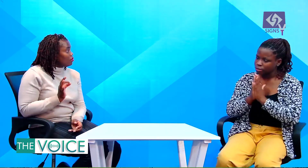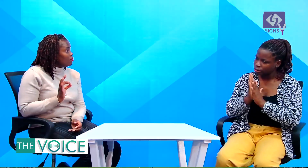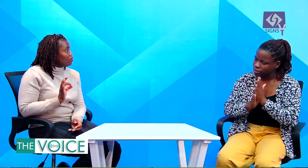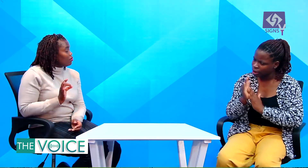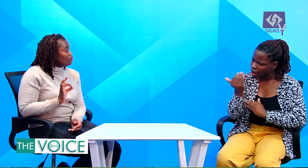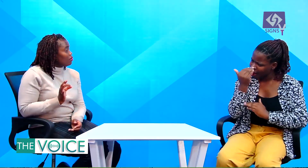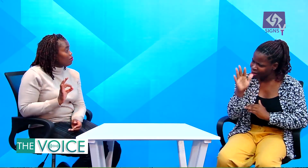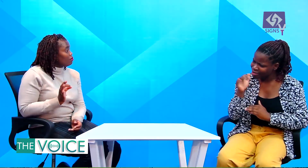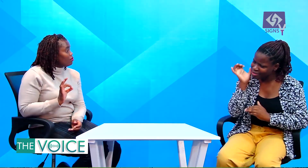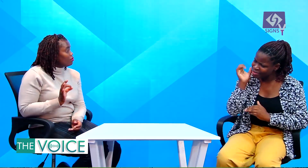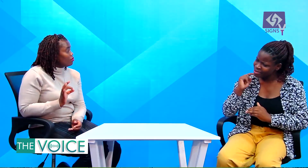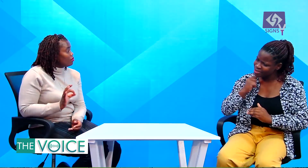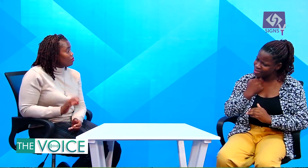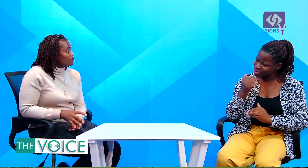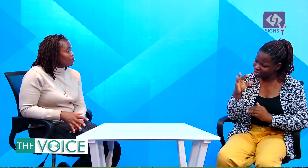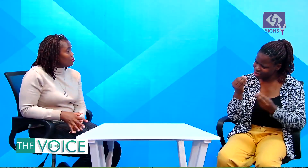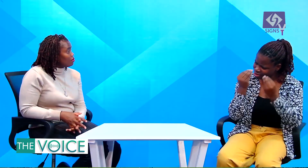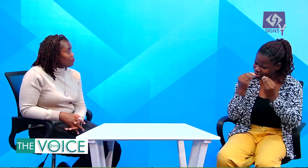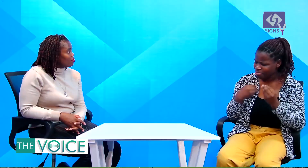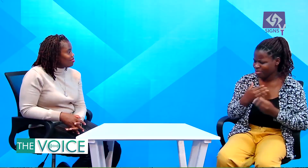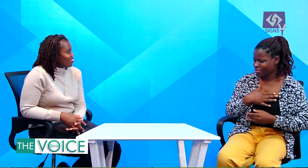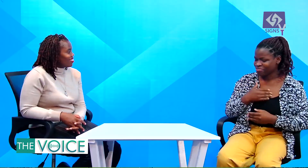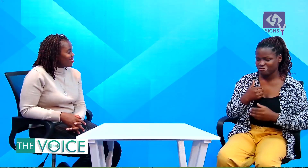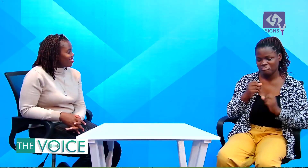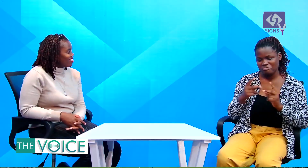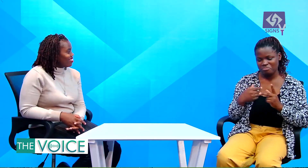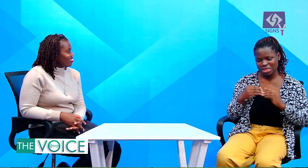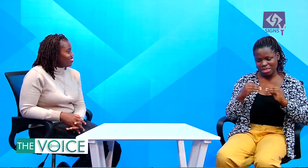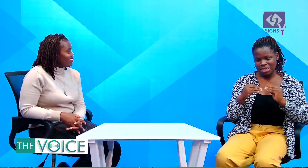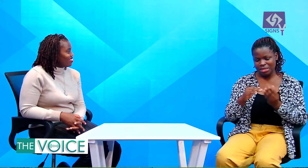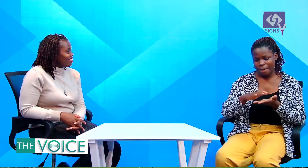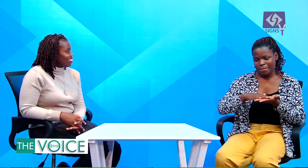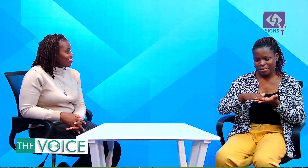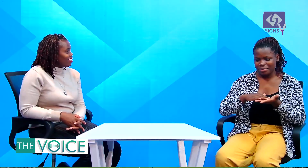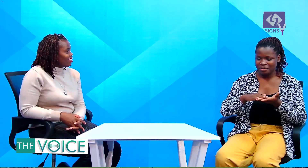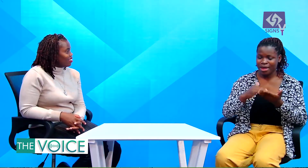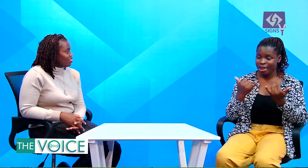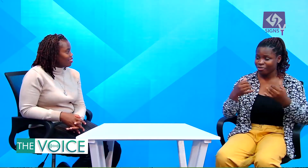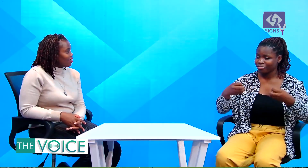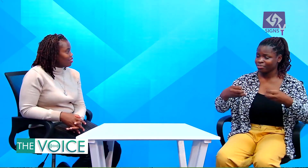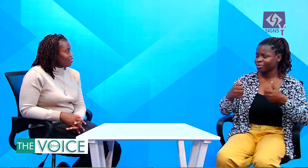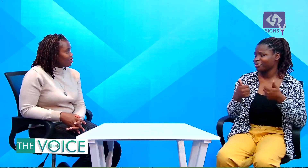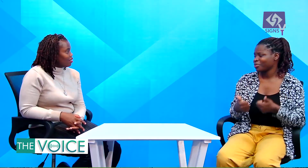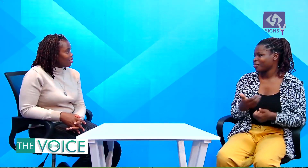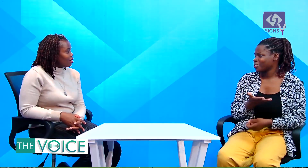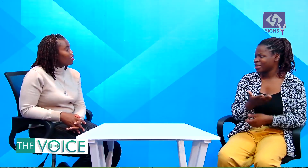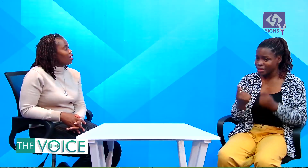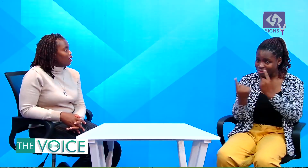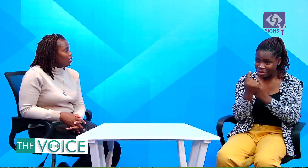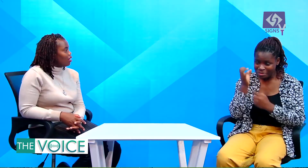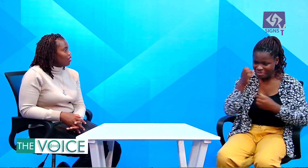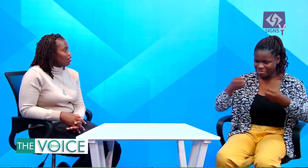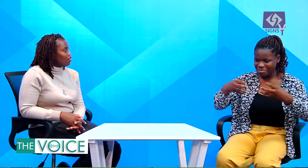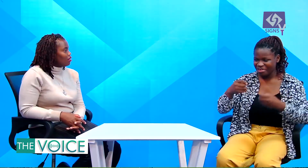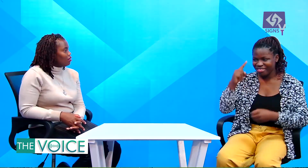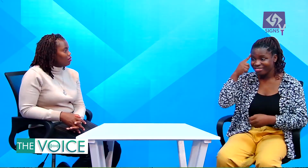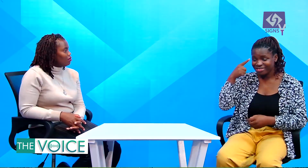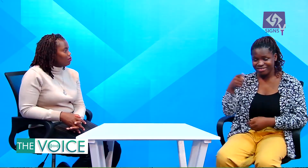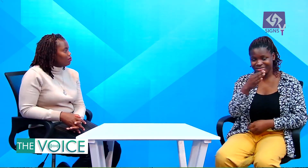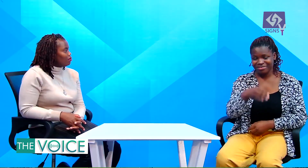actually see them very conversant with sign language. They can really communicate, and I will teach them some basics. When we meet people, I'm